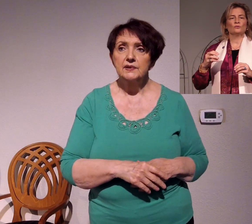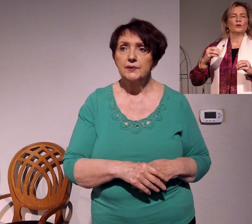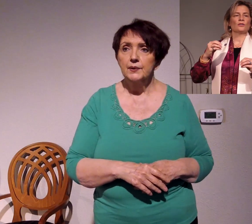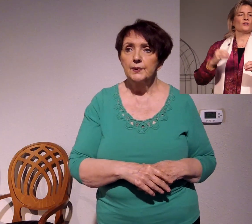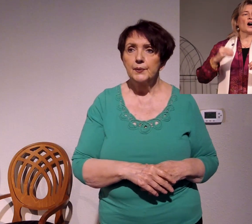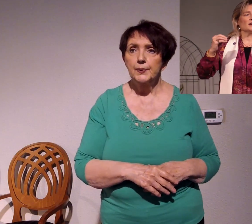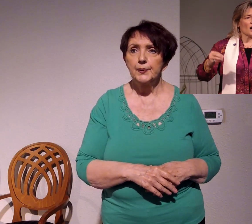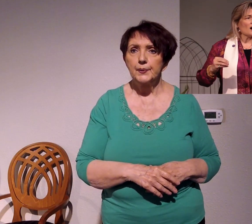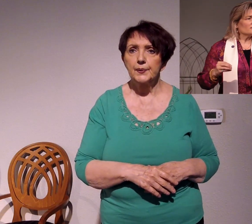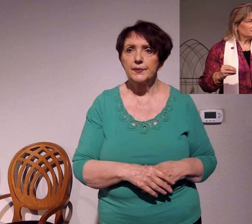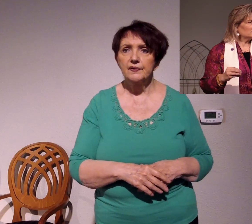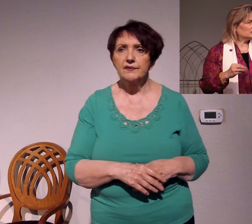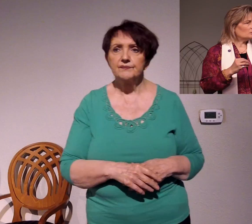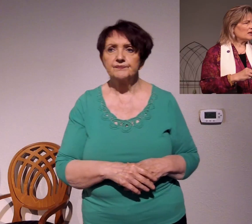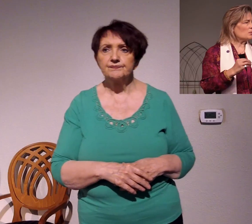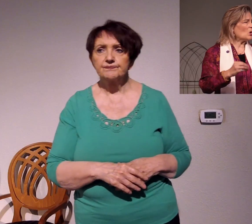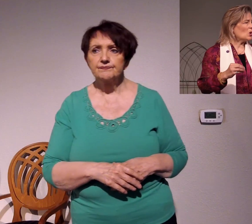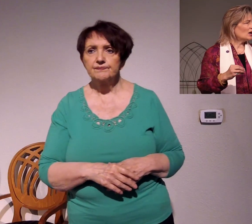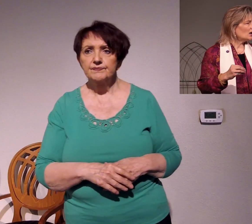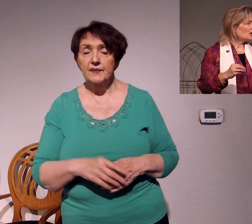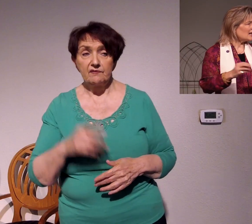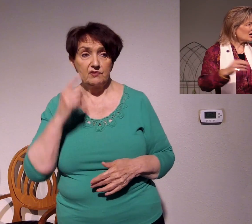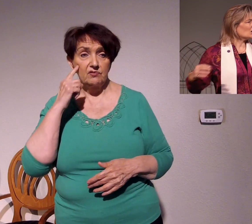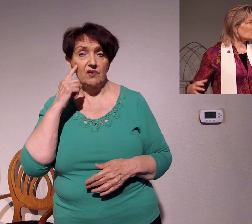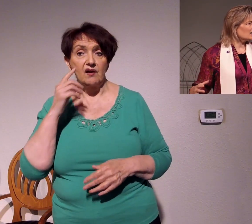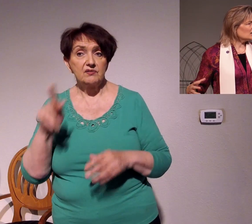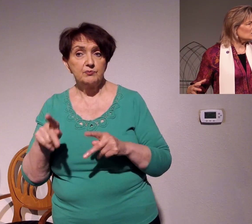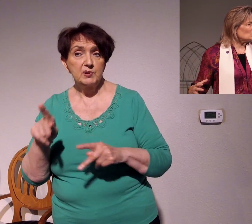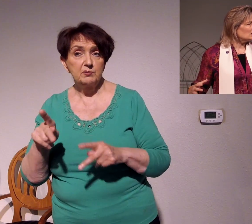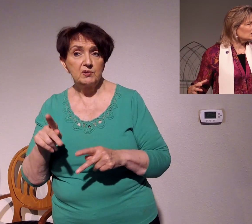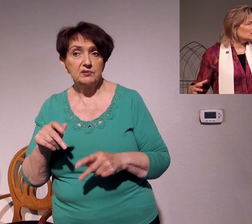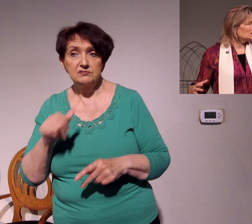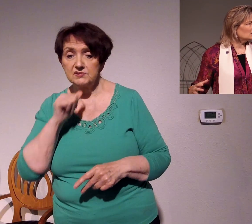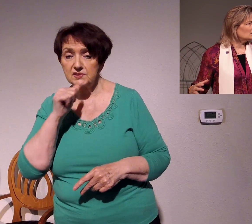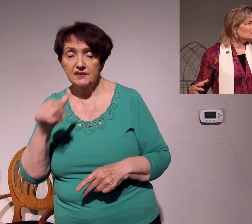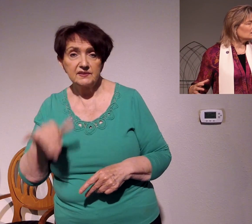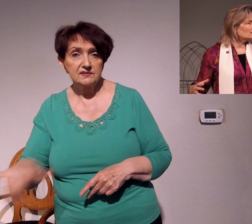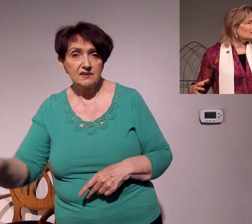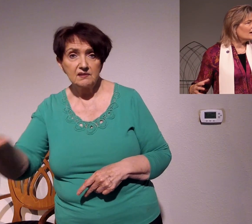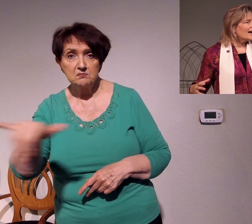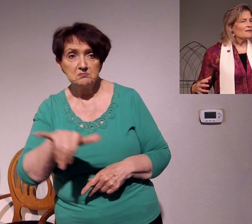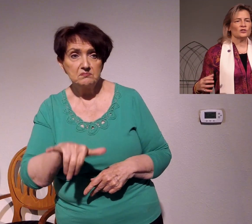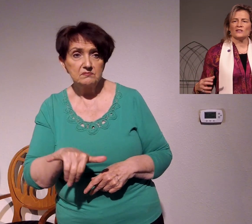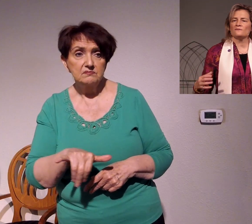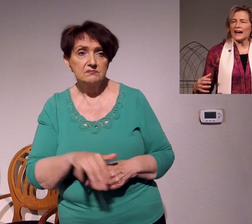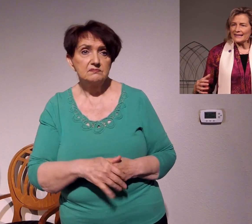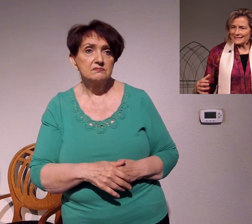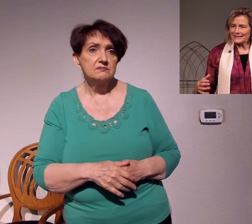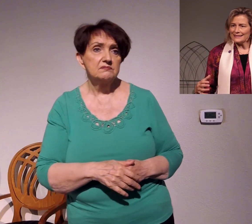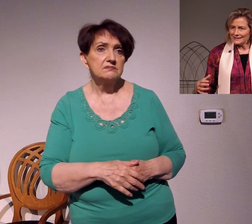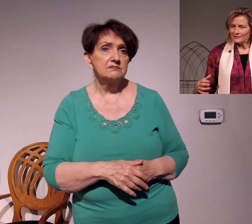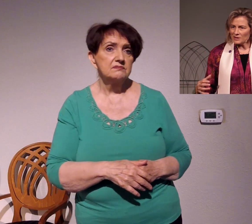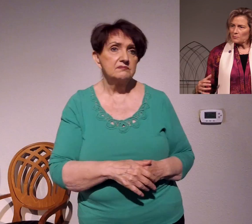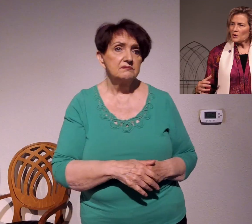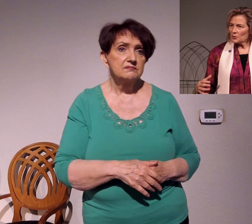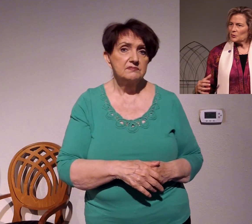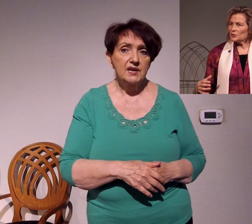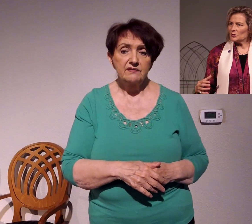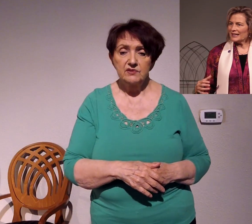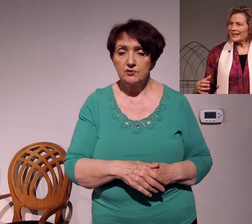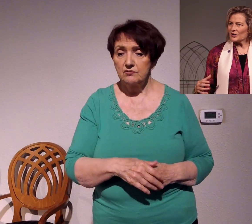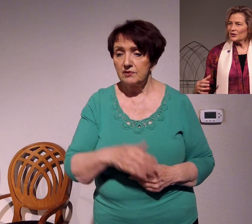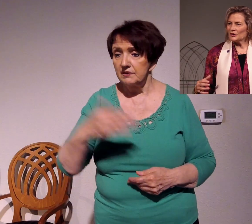Have you thought of people that aren't like you? Have you invited